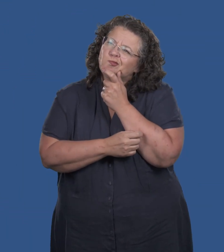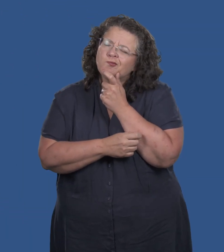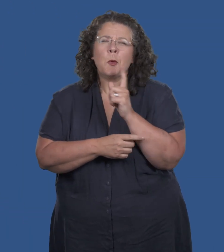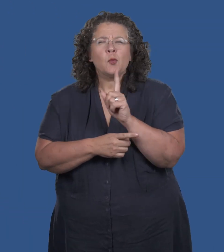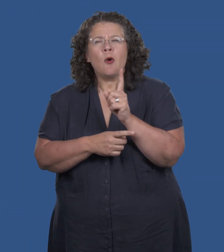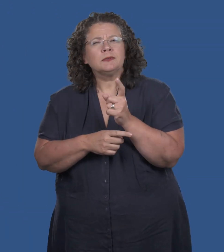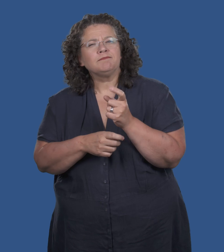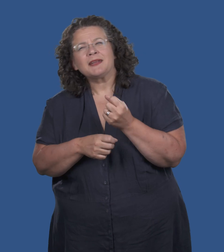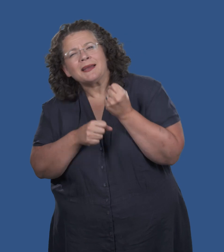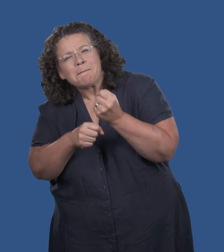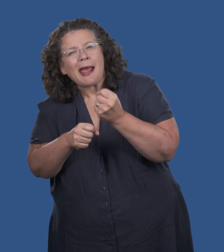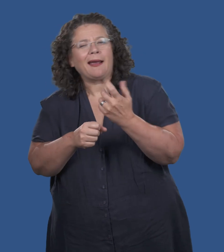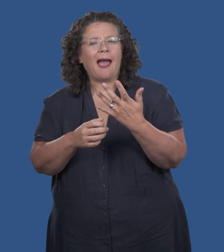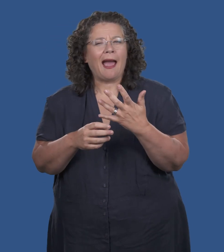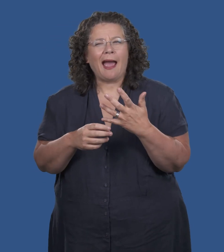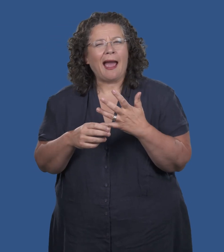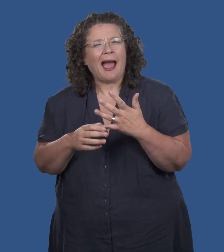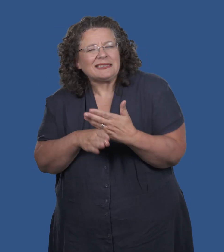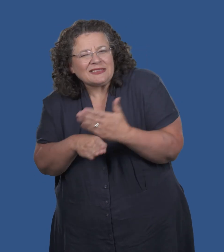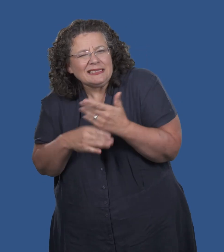What campaign activities will you be undertaking?